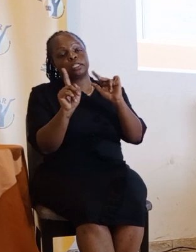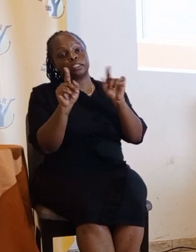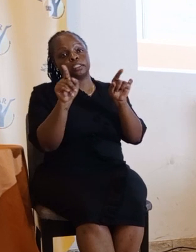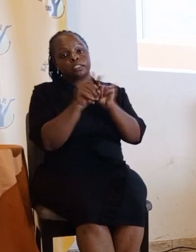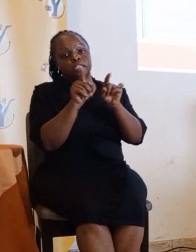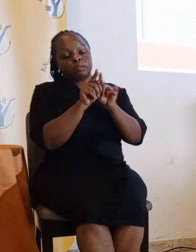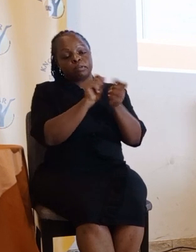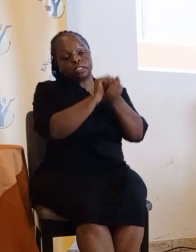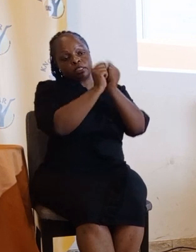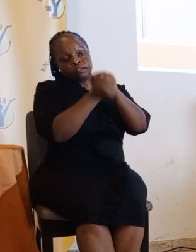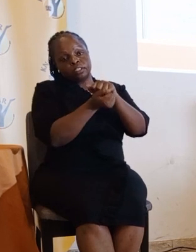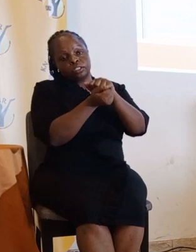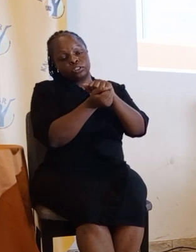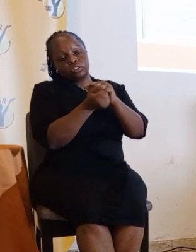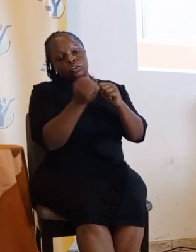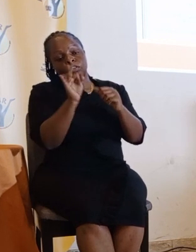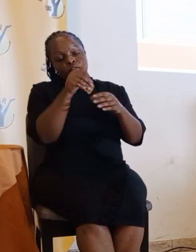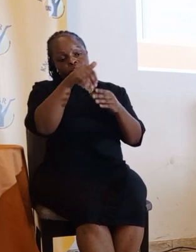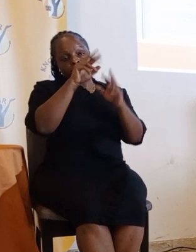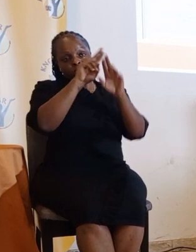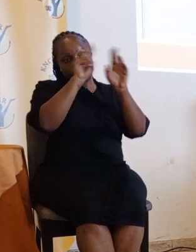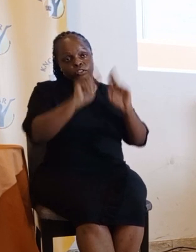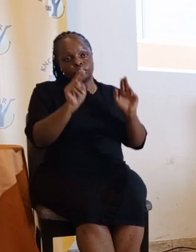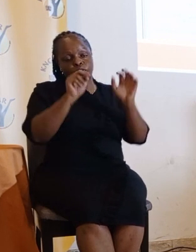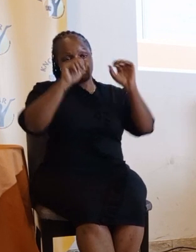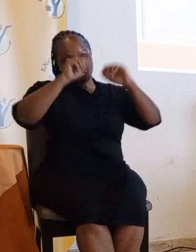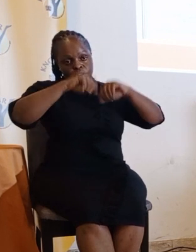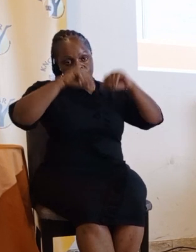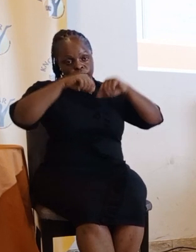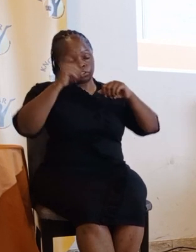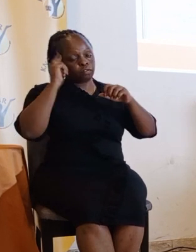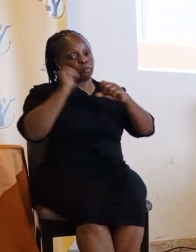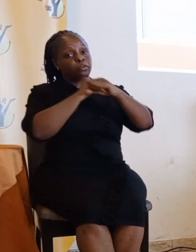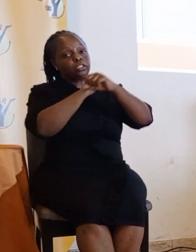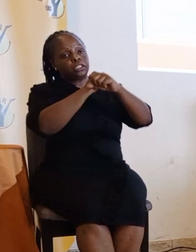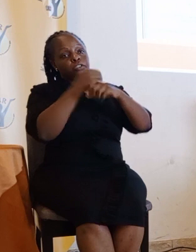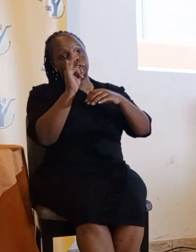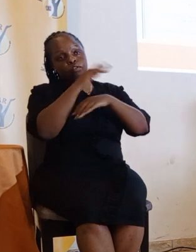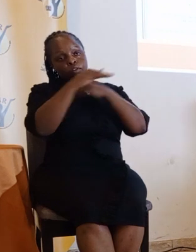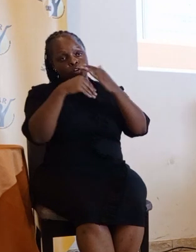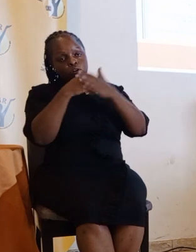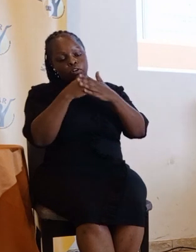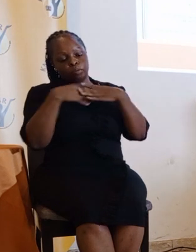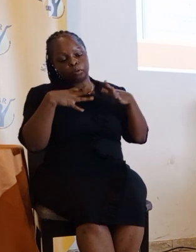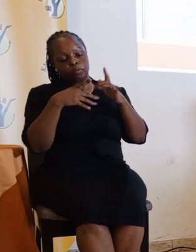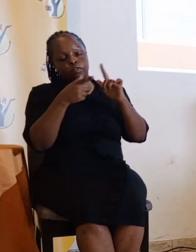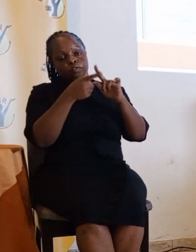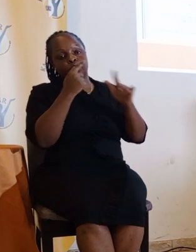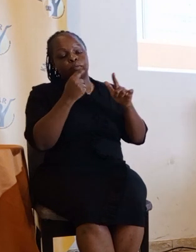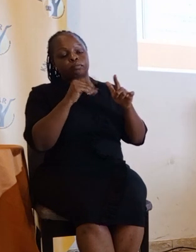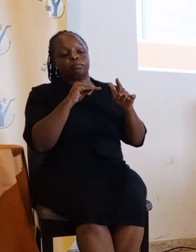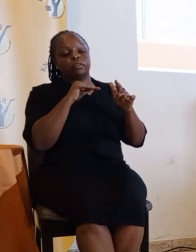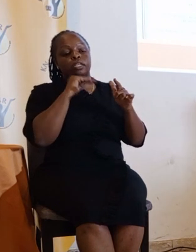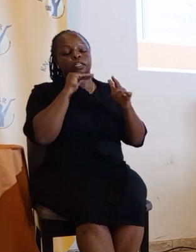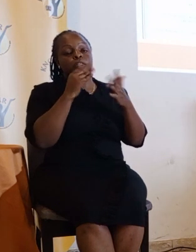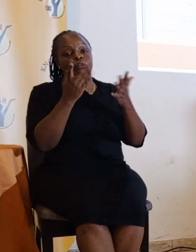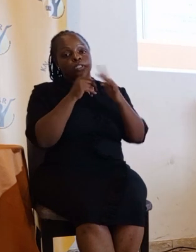the ratification of the International Convention for the Protection of All Persons from Enforced